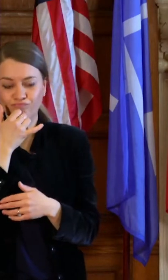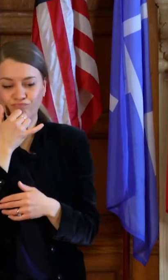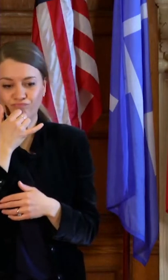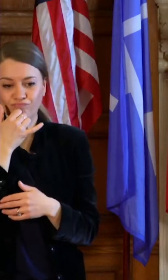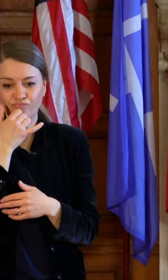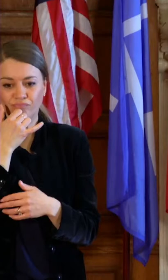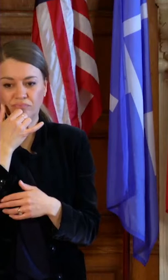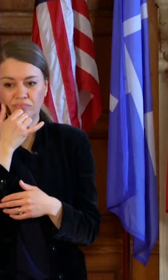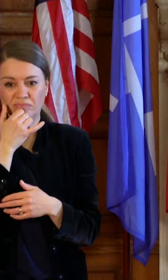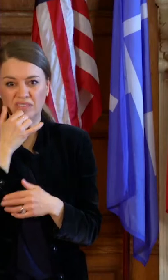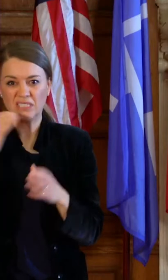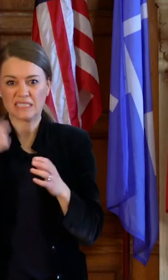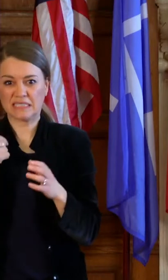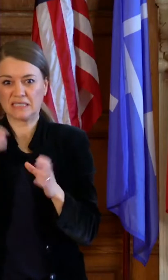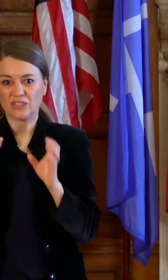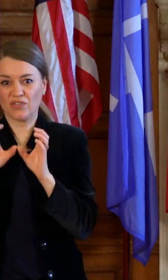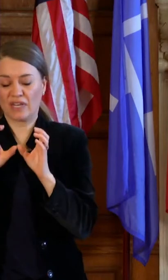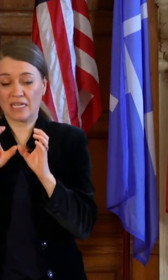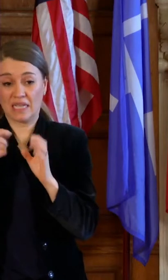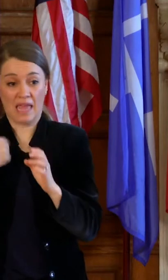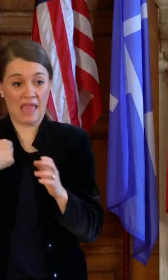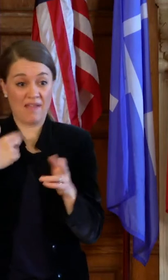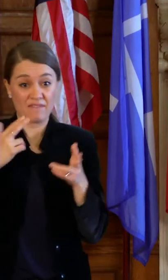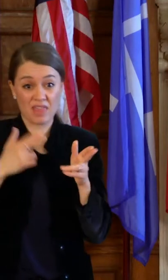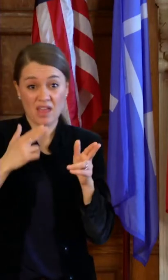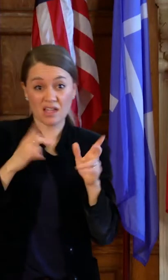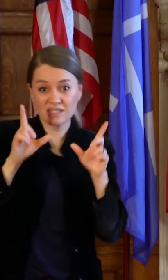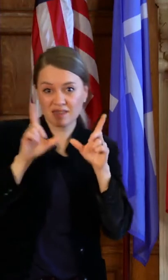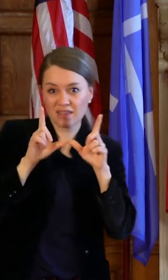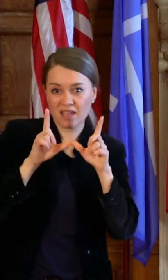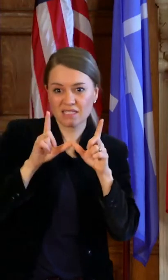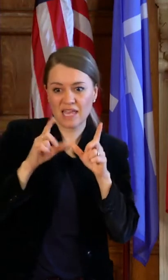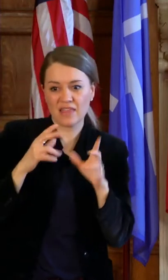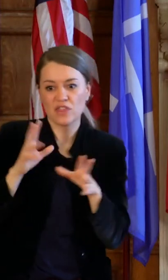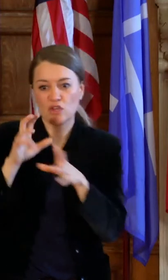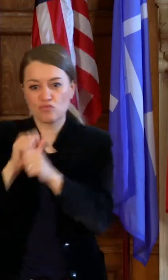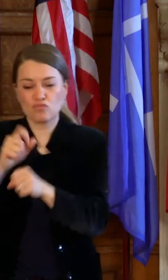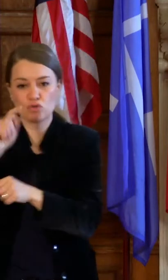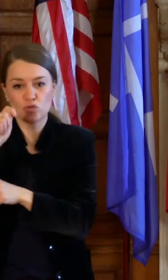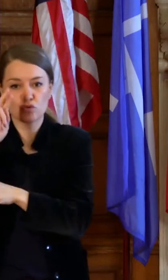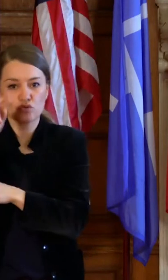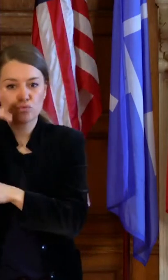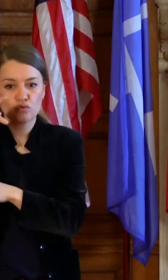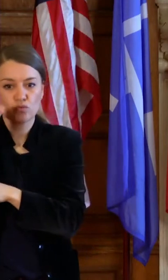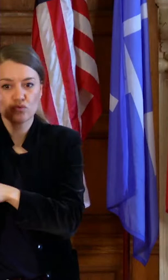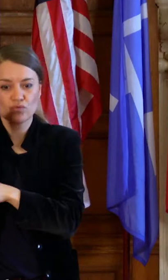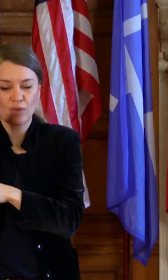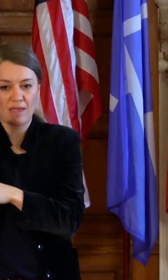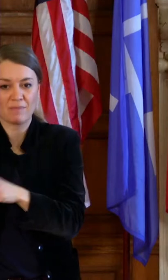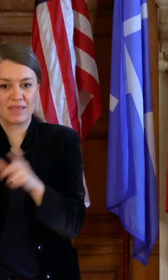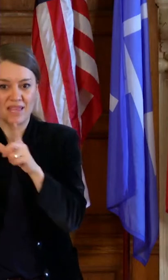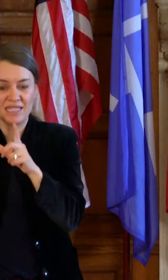the certification. I had the hunting license, I had the trapping license, I had the wolf tag.